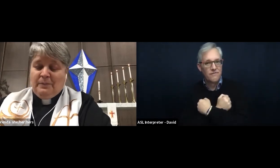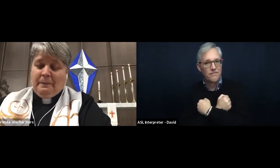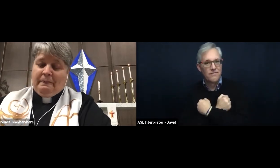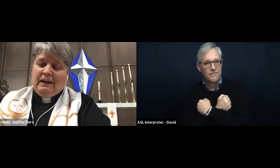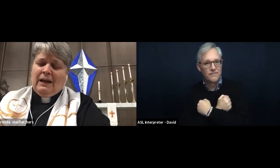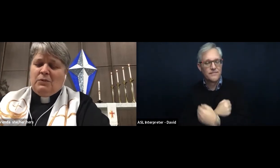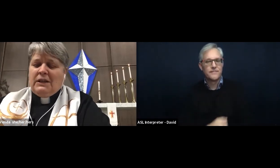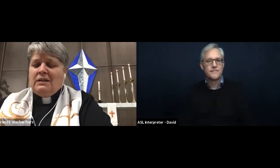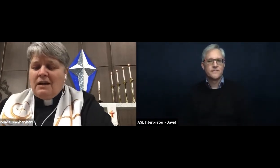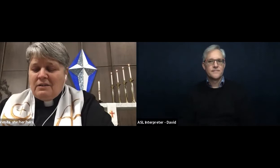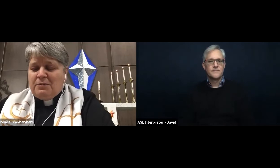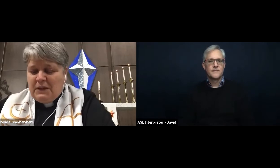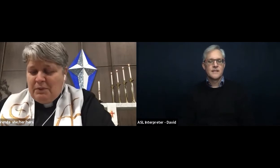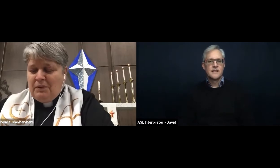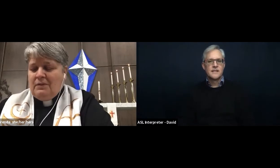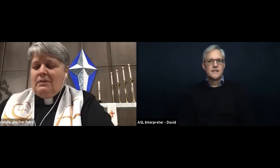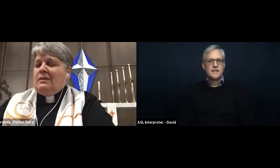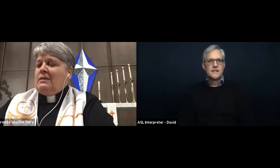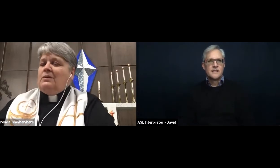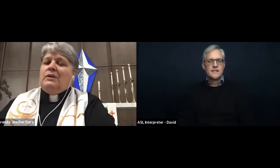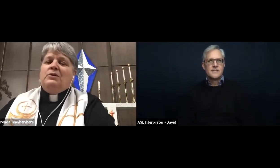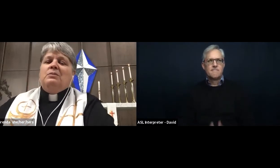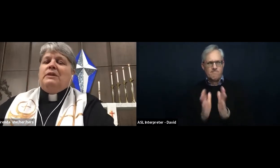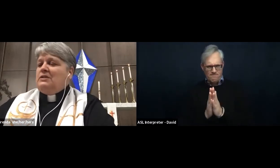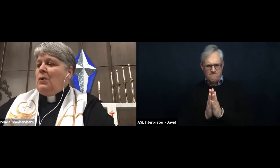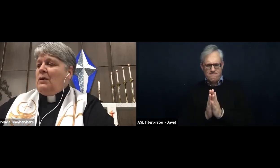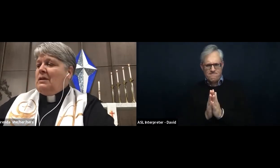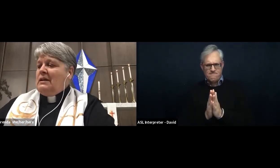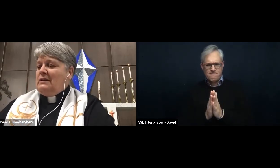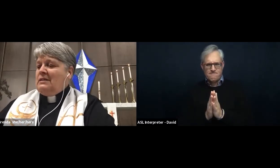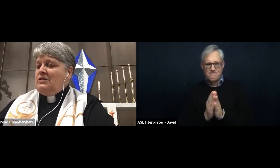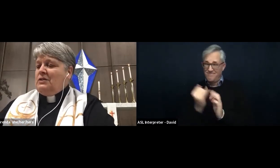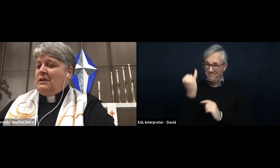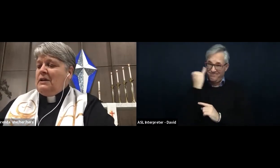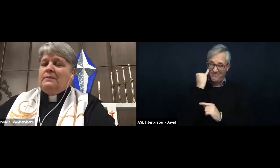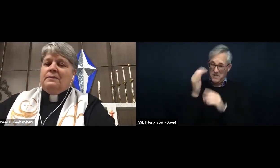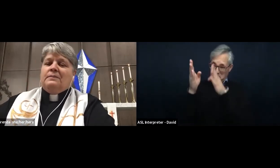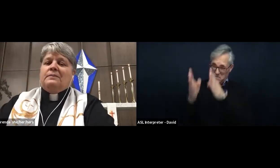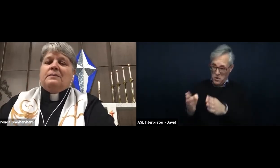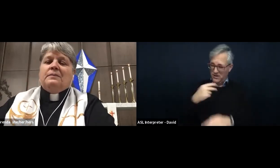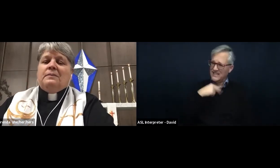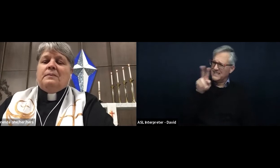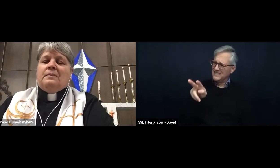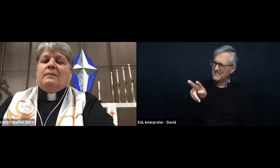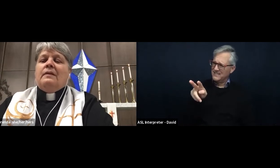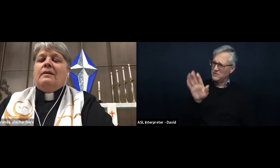Now, how do we love people with whom we totally disagree?